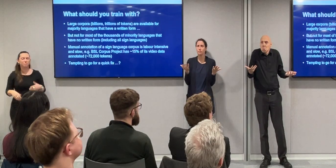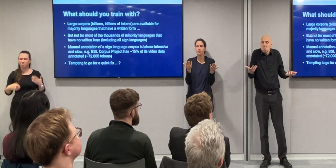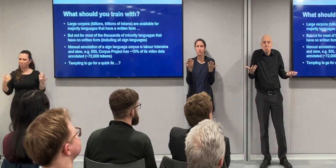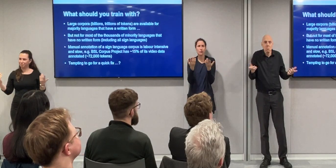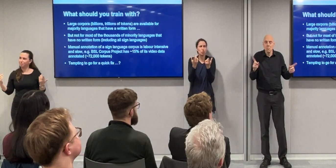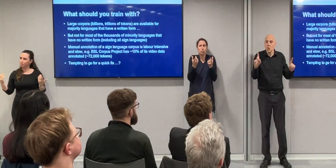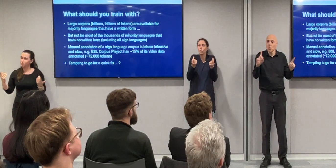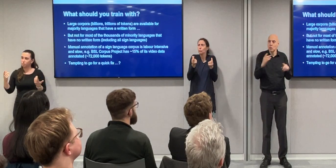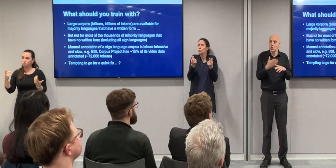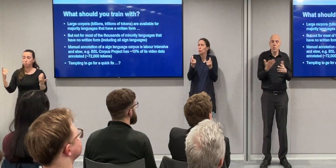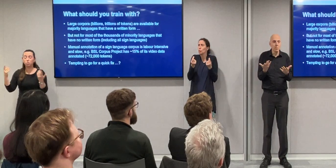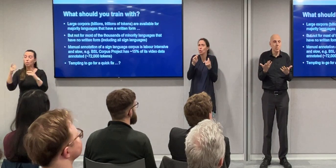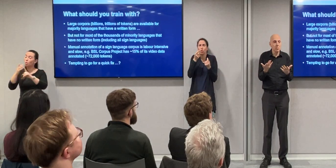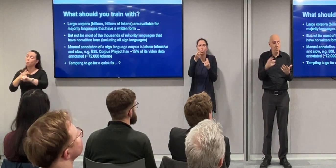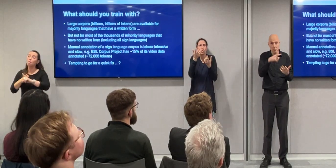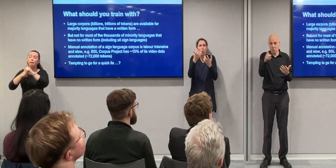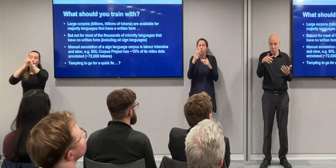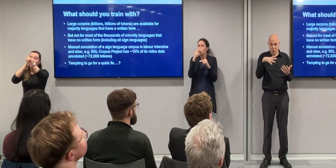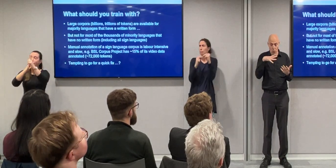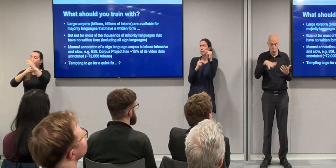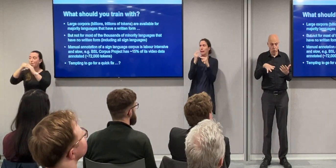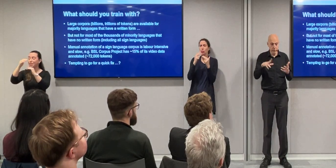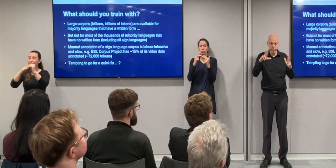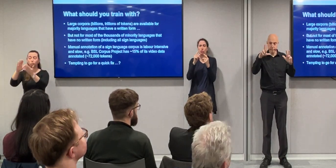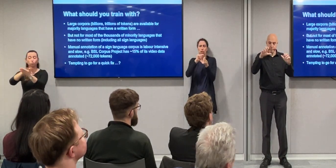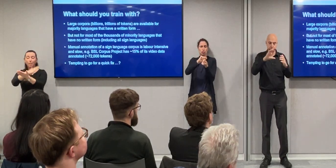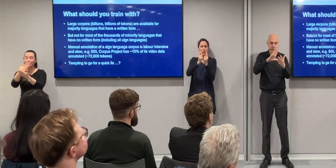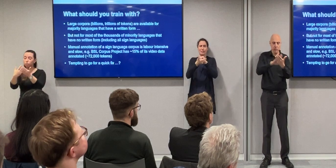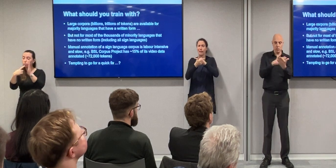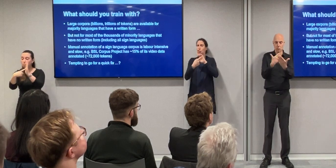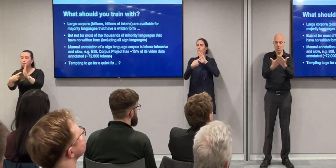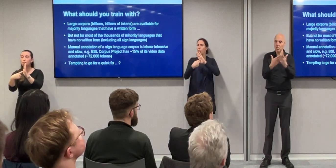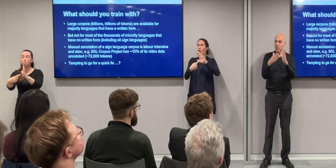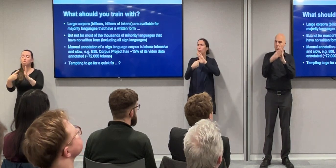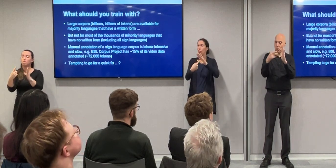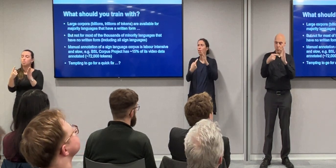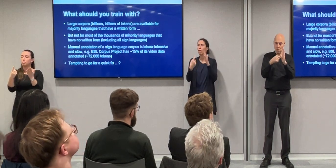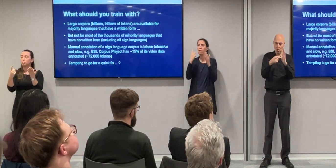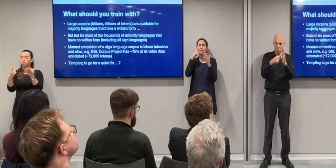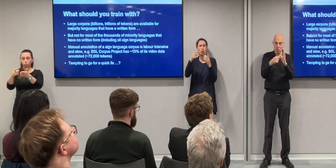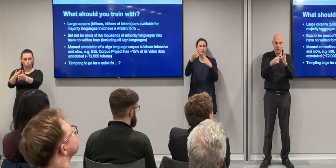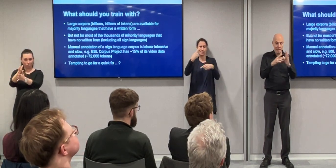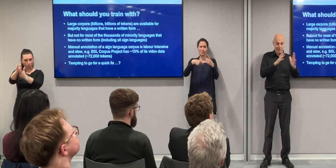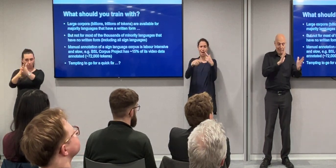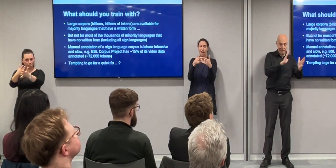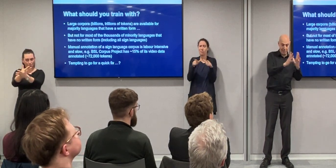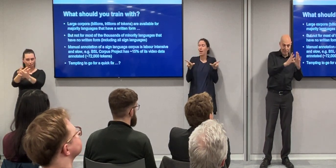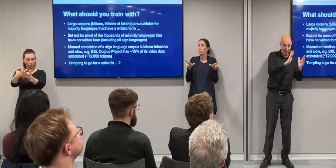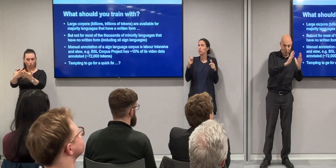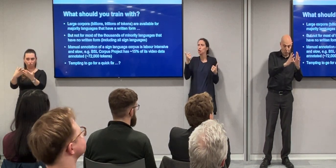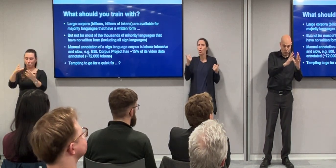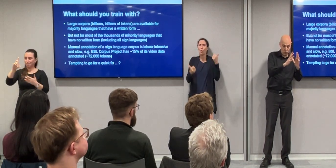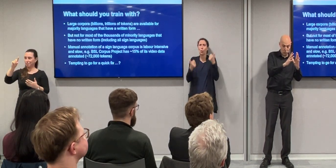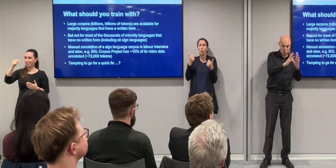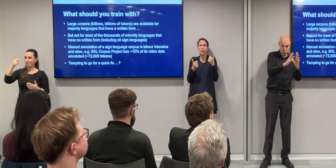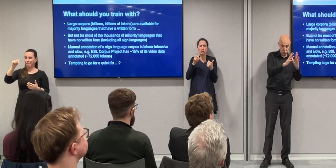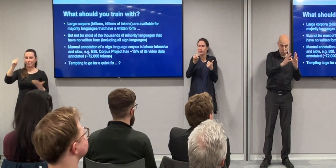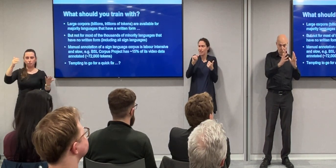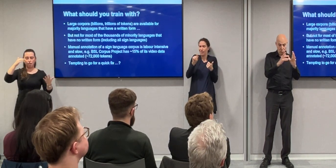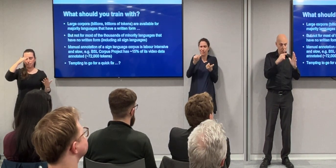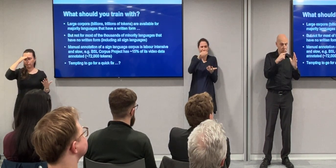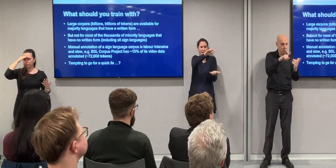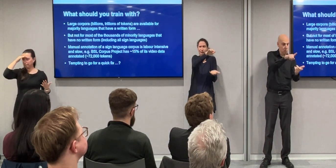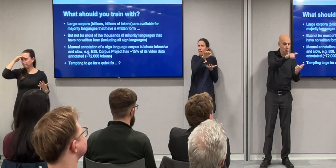If you want to build, for example, a translation model for a sign language, what data do you draw on?